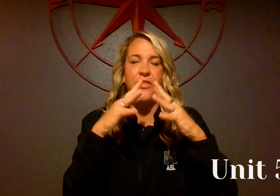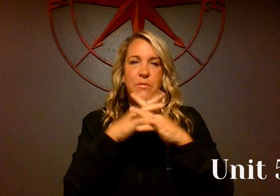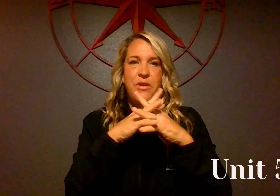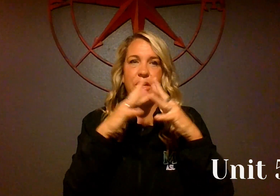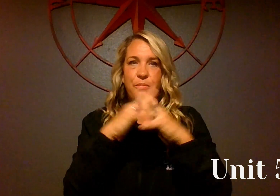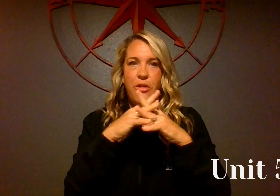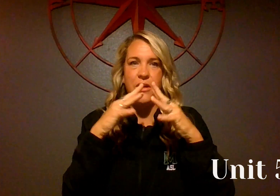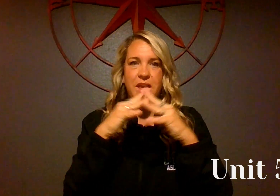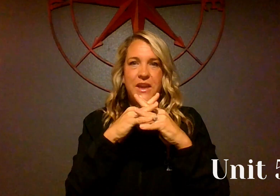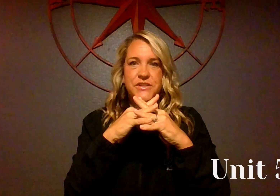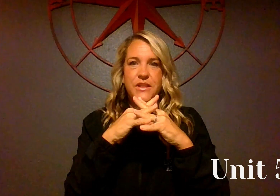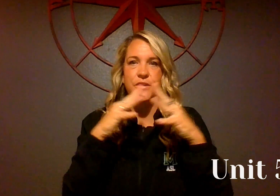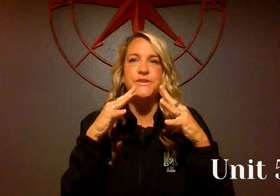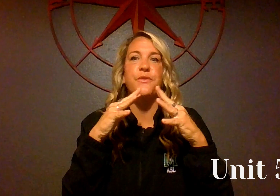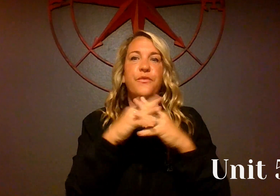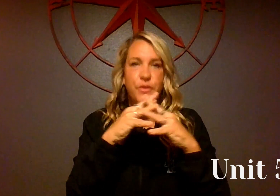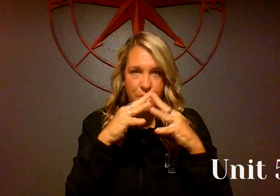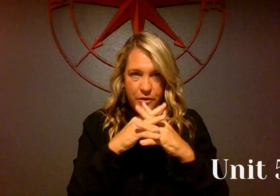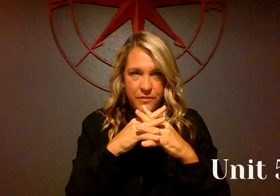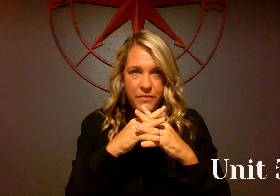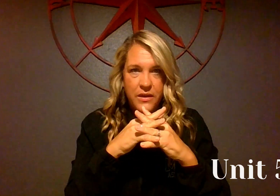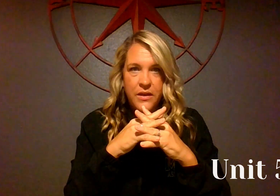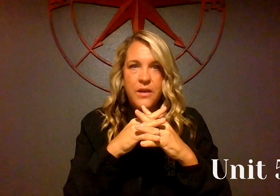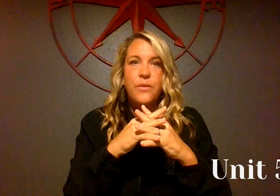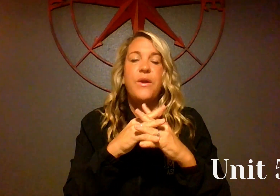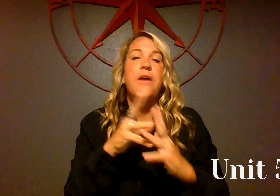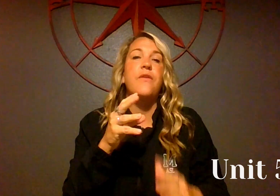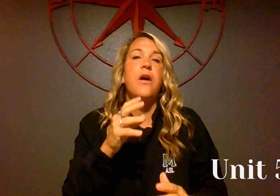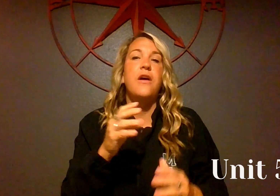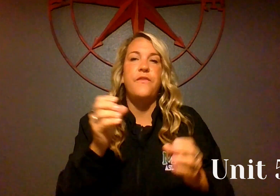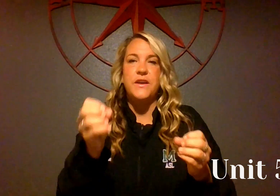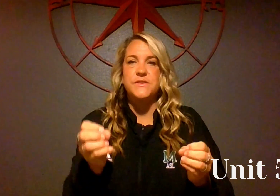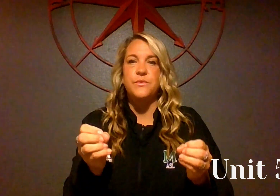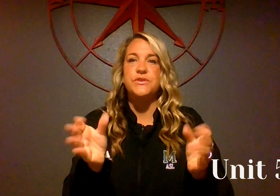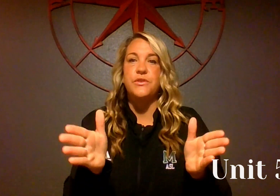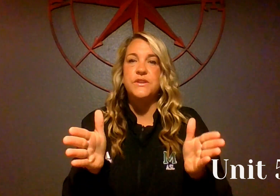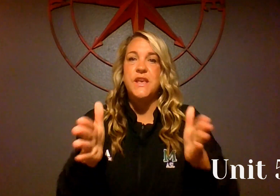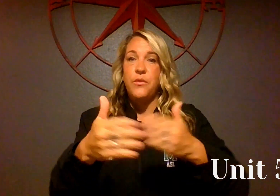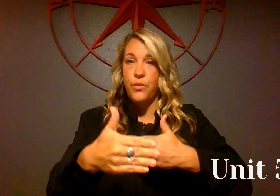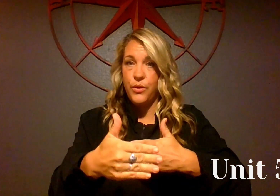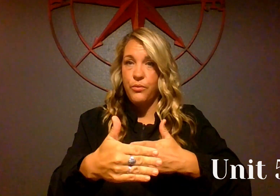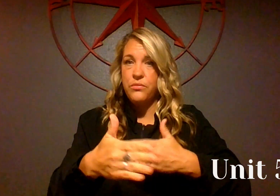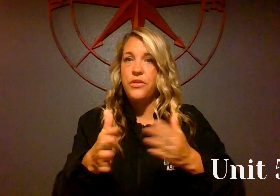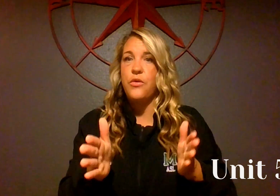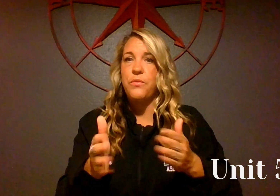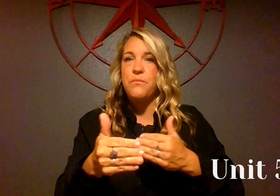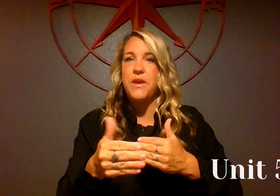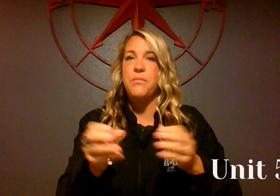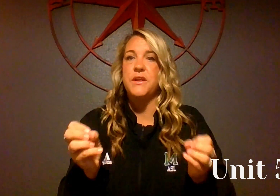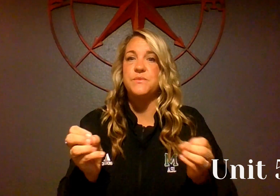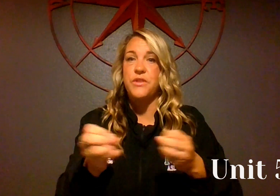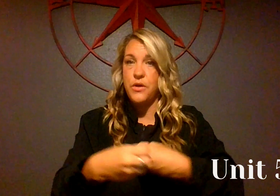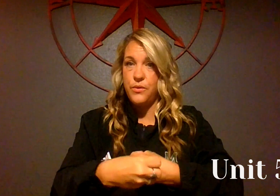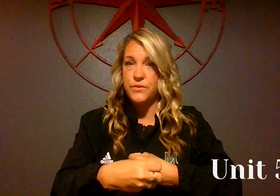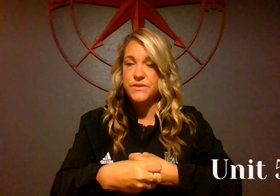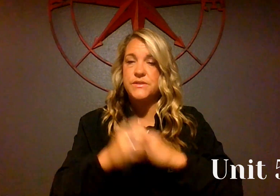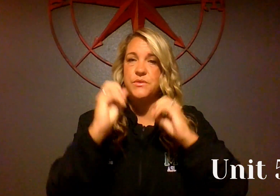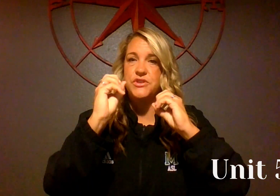linemen that are blocking each other. So, football. We have office, which looks like room, the open B, but it's with O's. So, we change